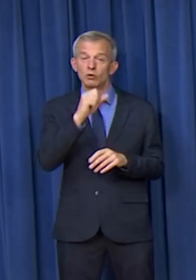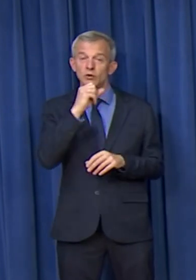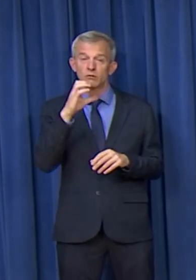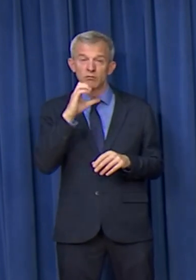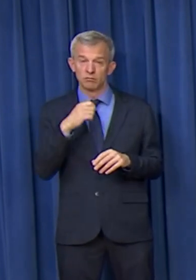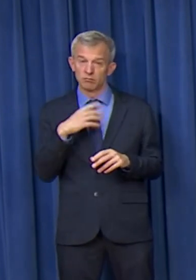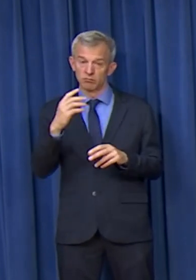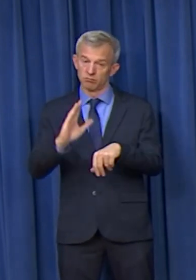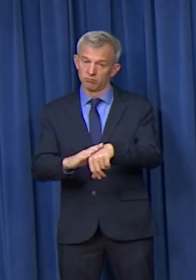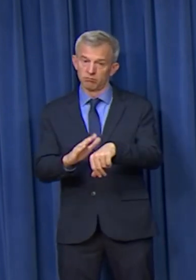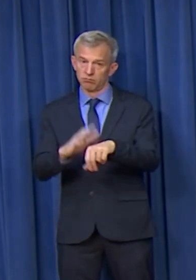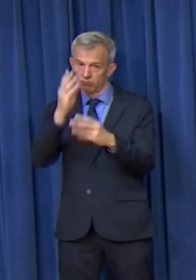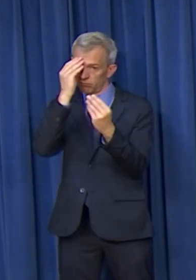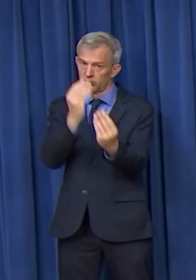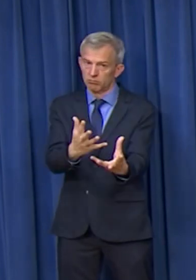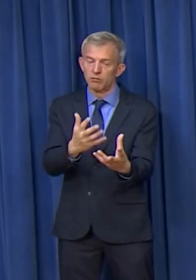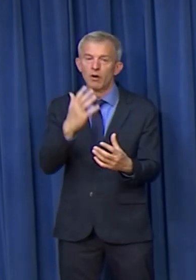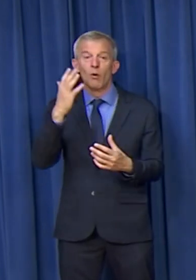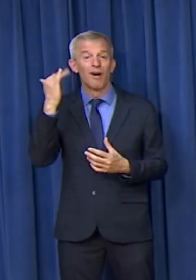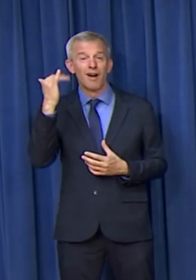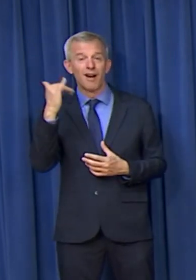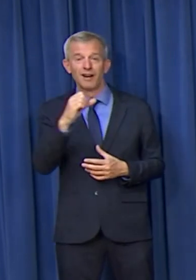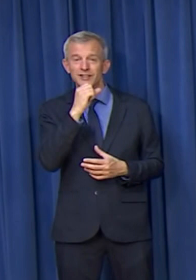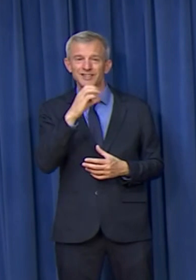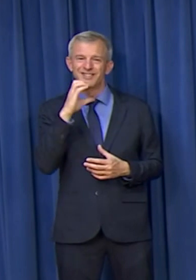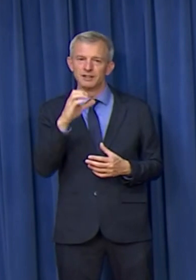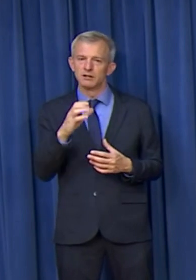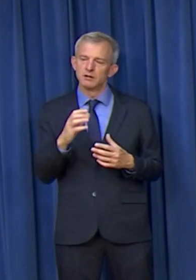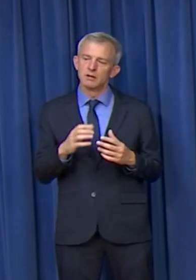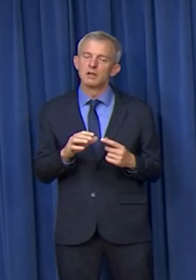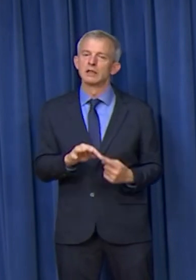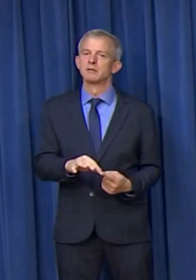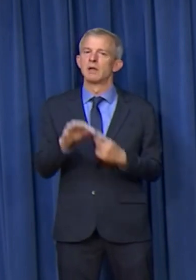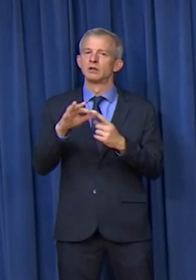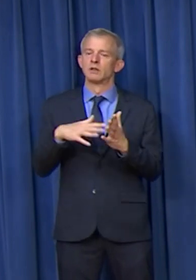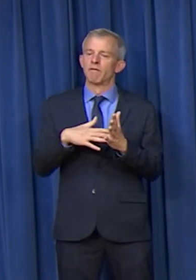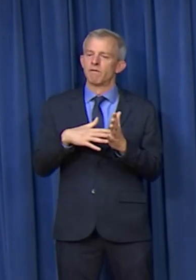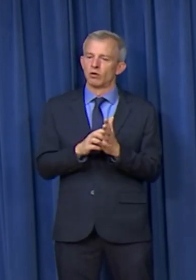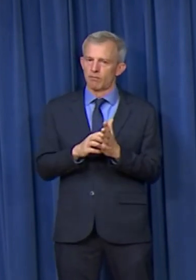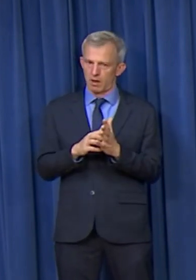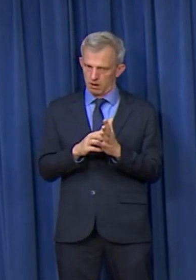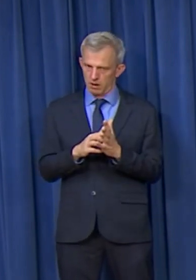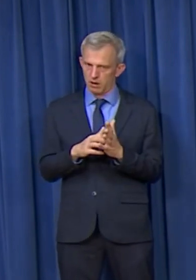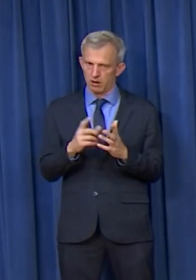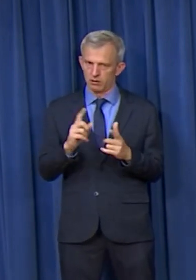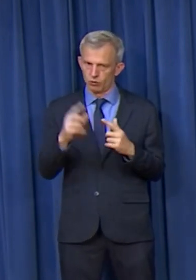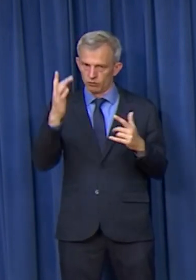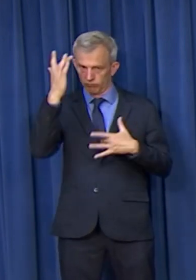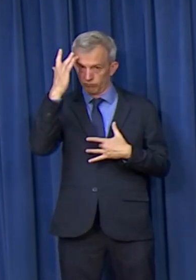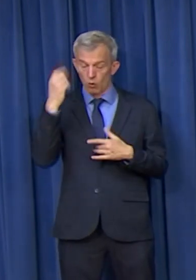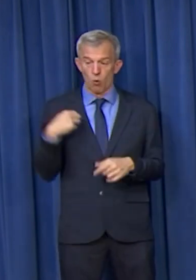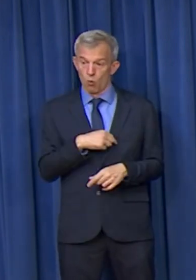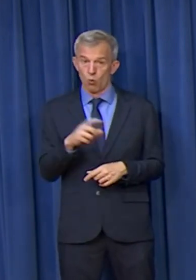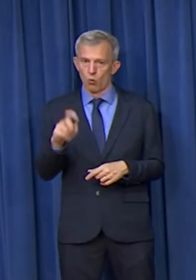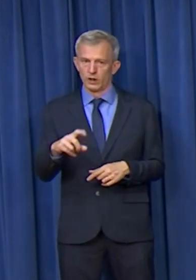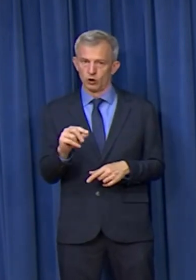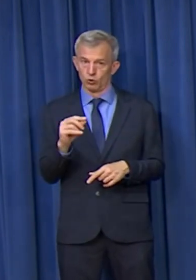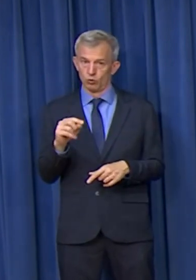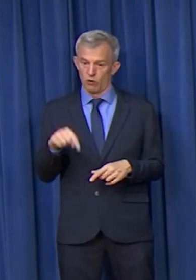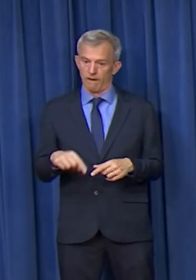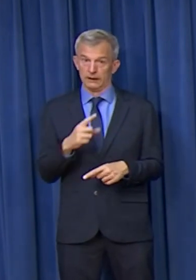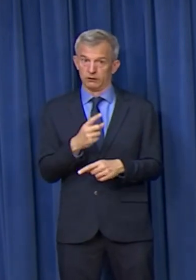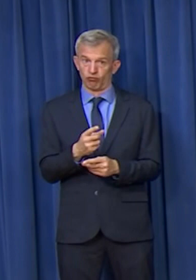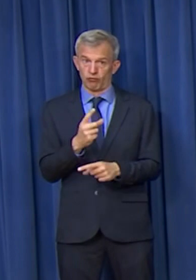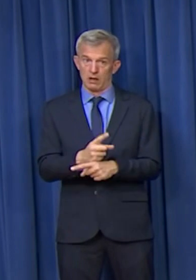to them, because they are particularly vulnerable among a very anxious public, and we need to get this right. So if